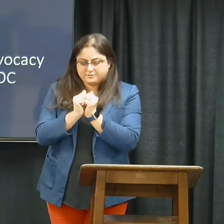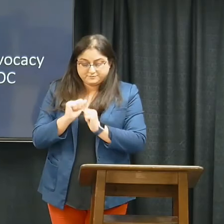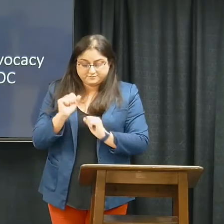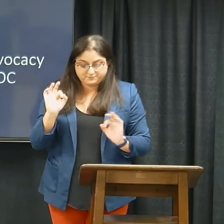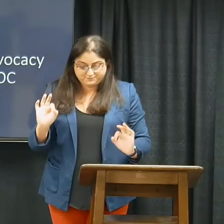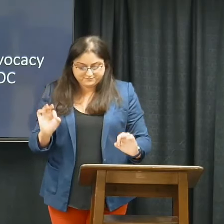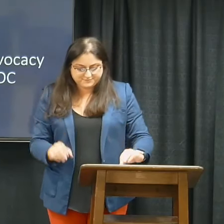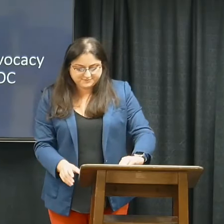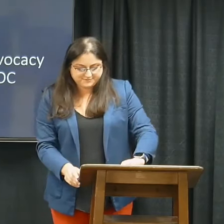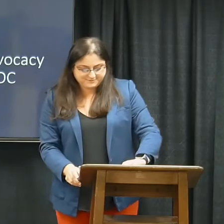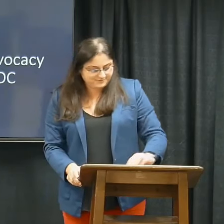us.